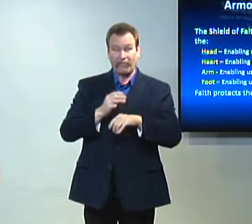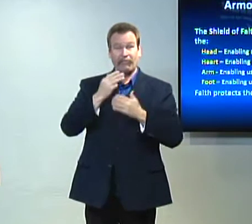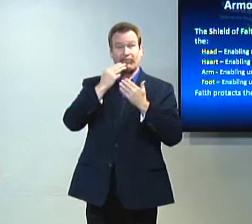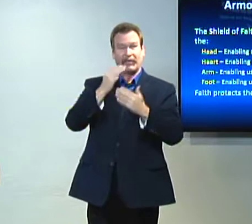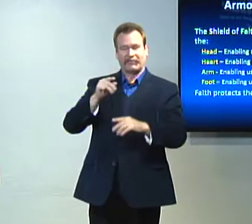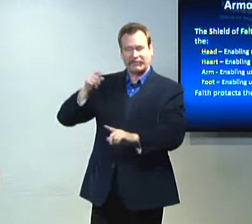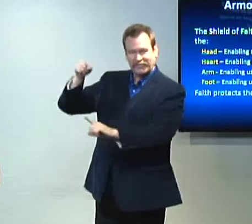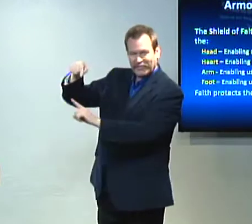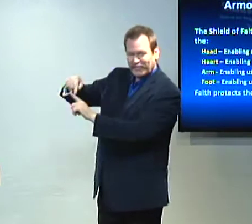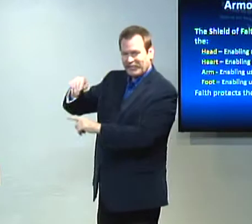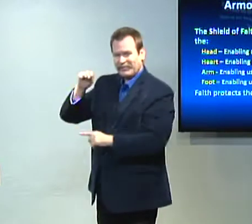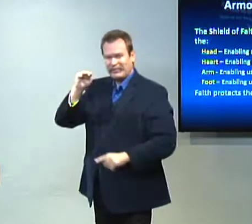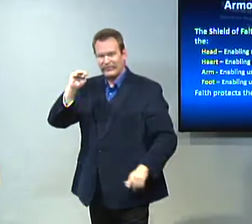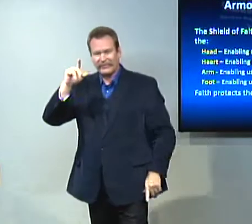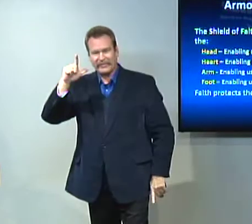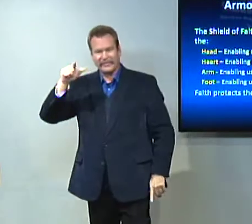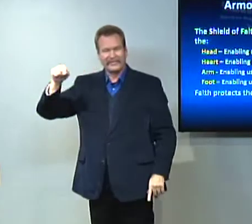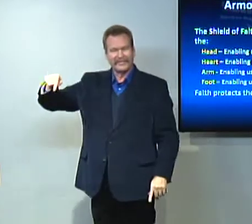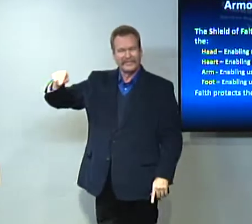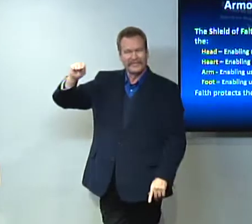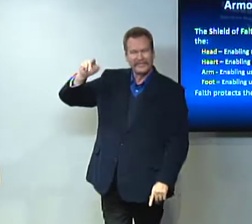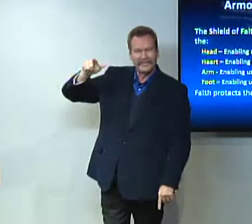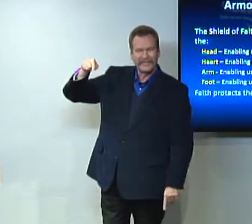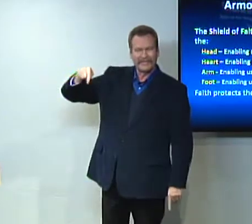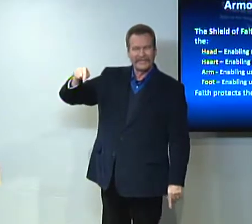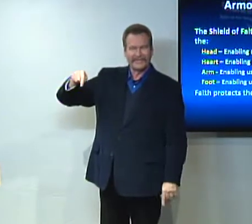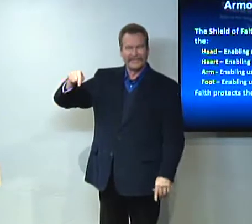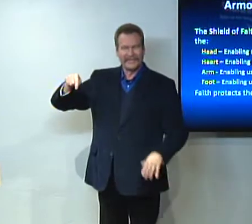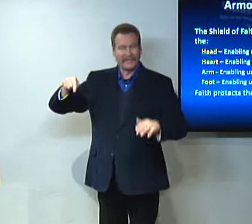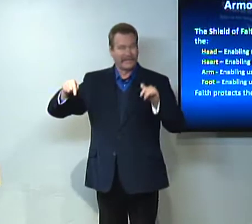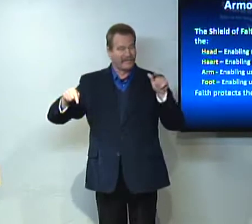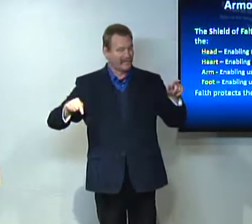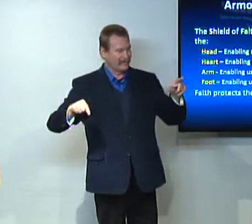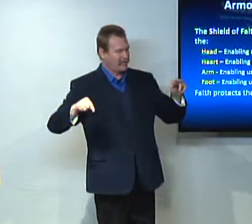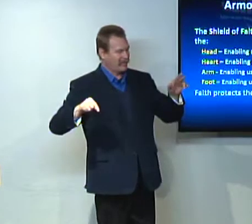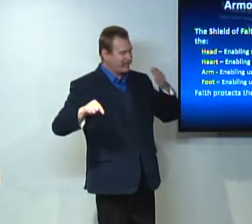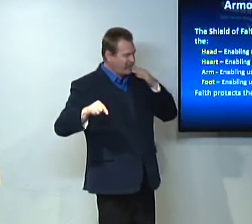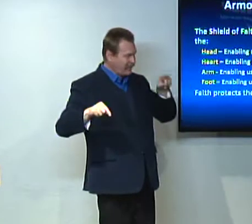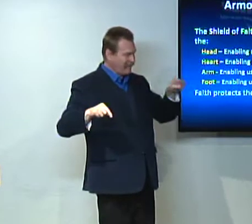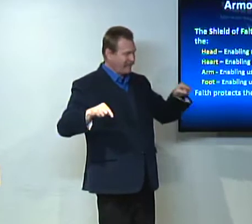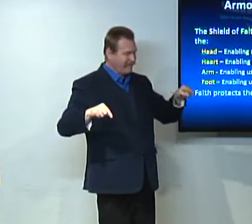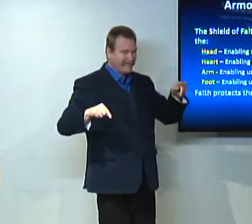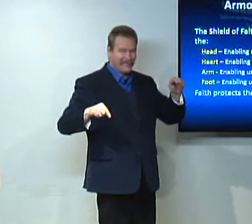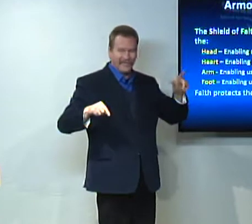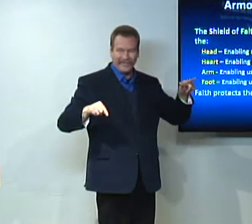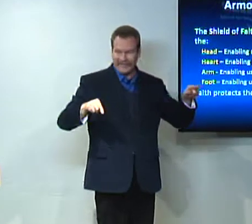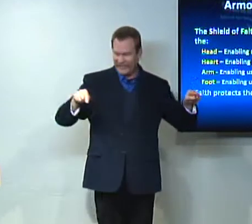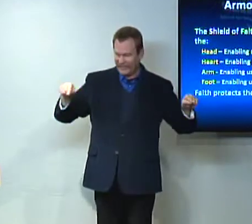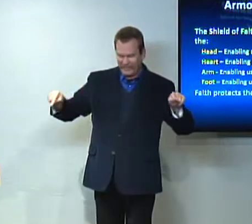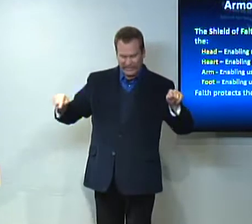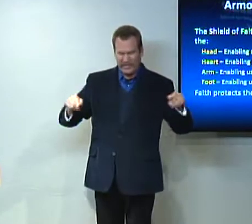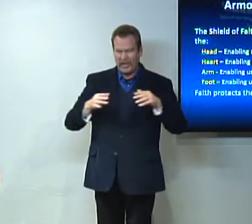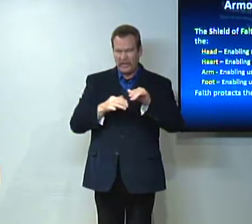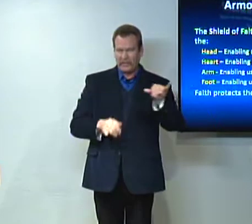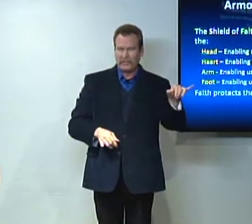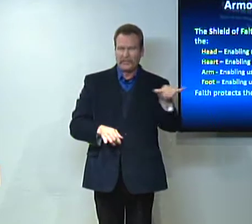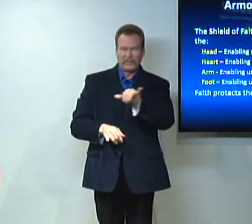are today, an independent church. But it all started back with Martin Luther in the early 1500s, and it's